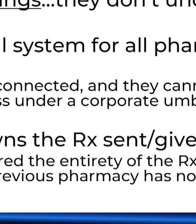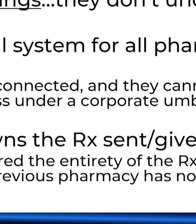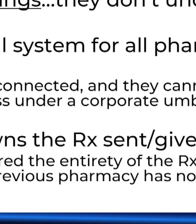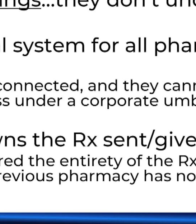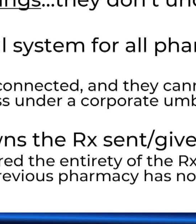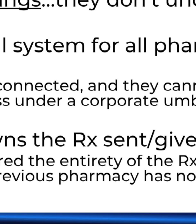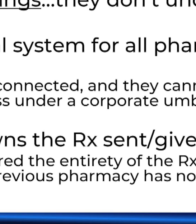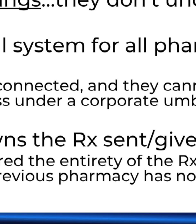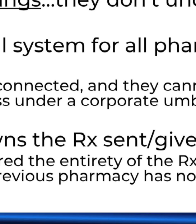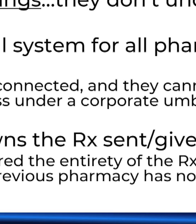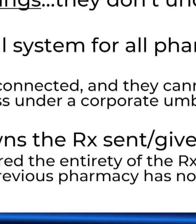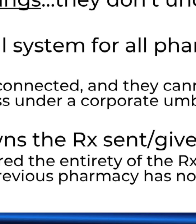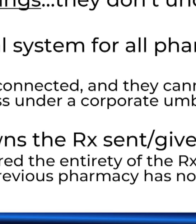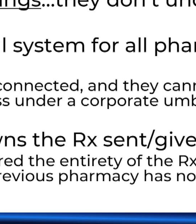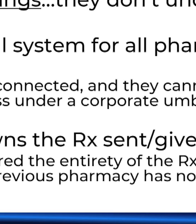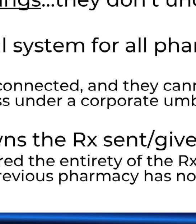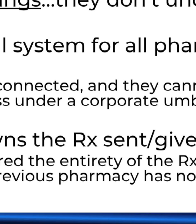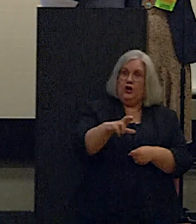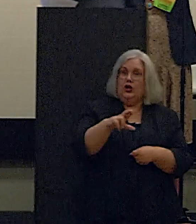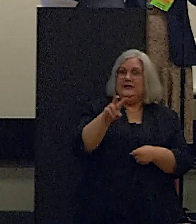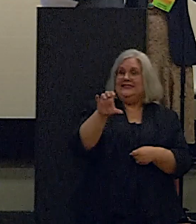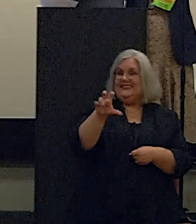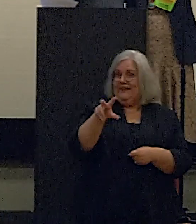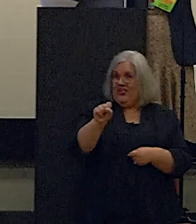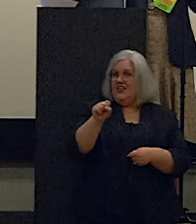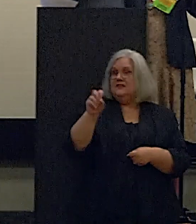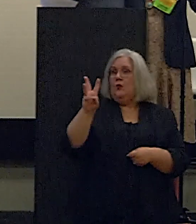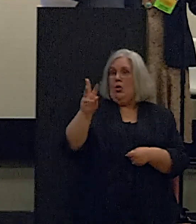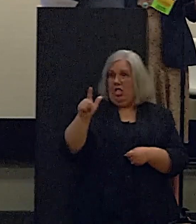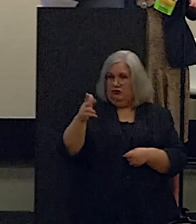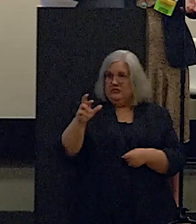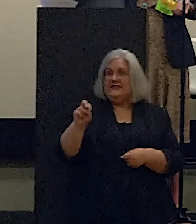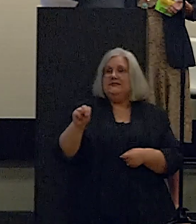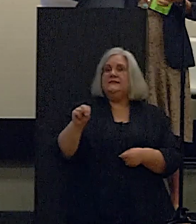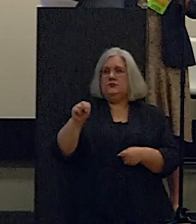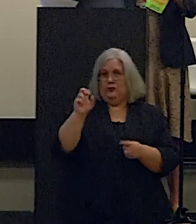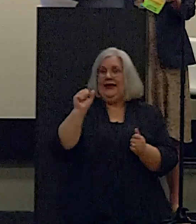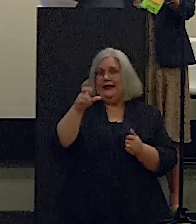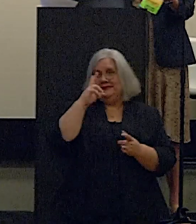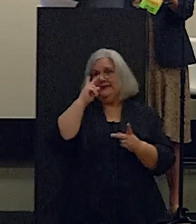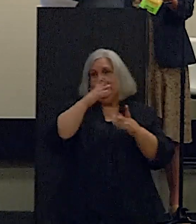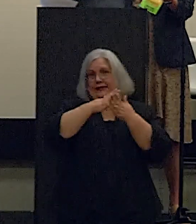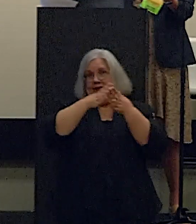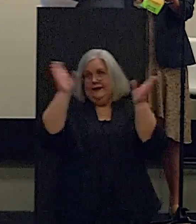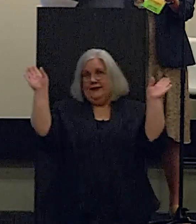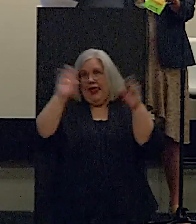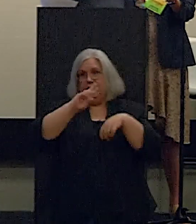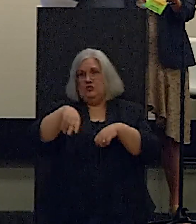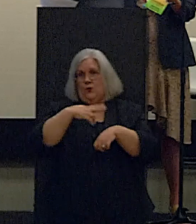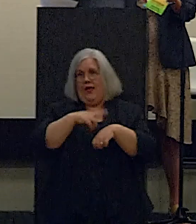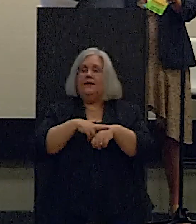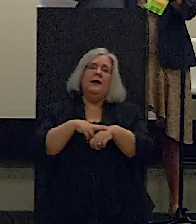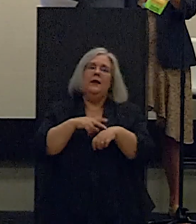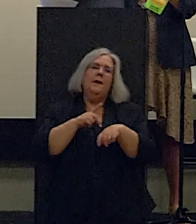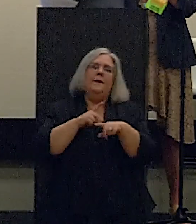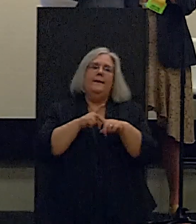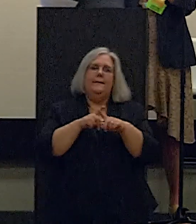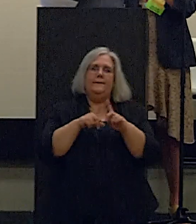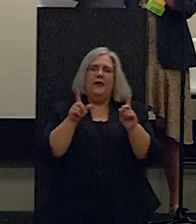Kroger, CVS, Walgreens, something like that, where you can see it nationwide, then there's, issues